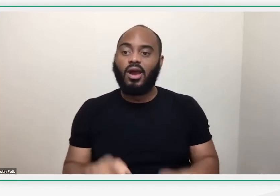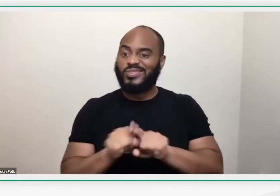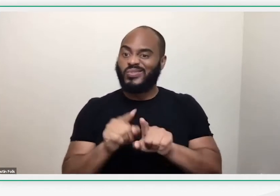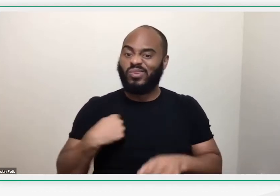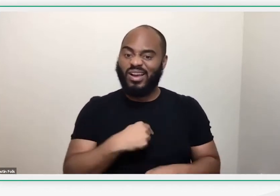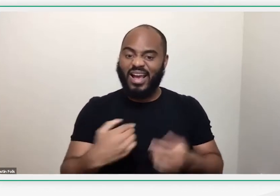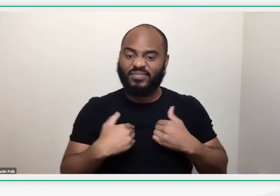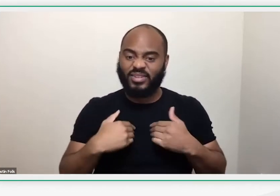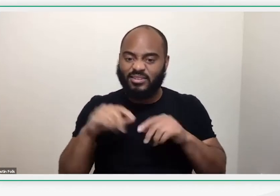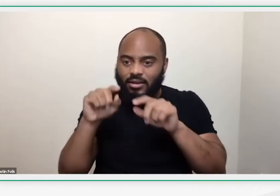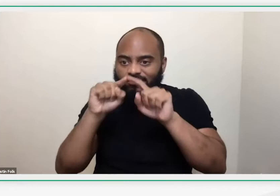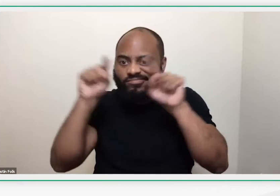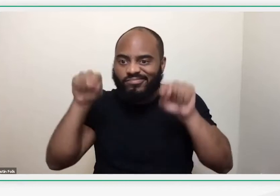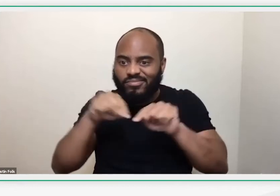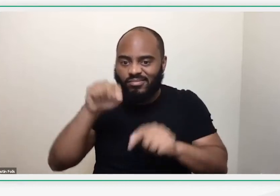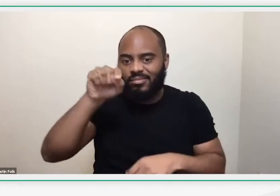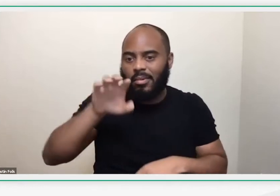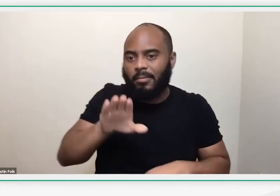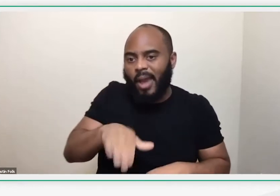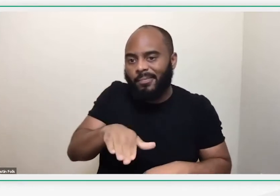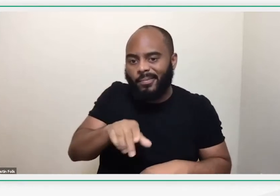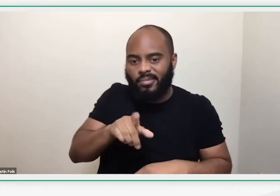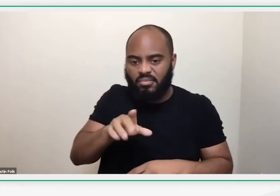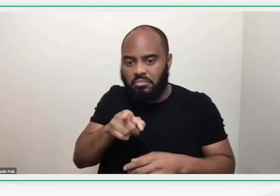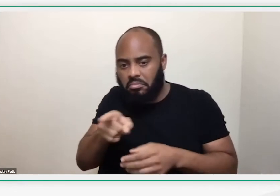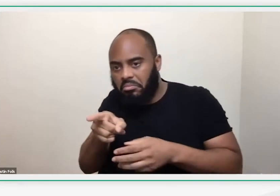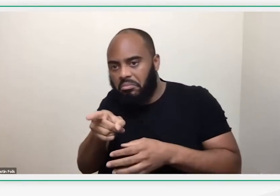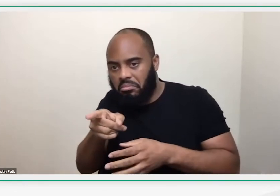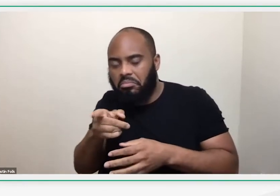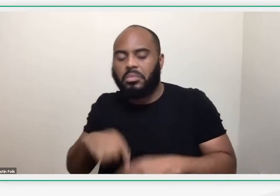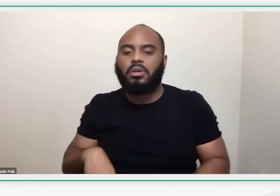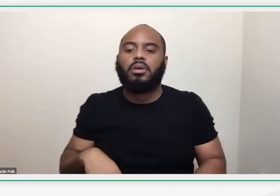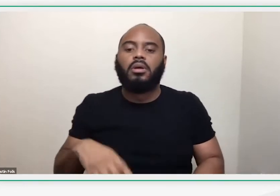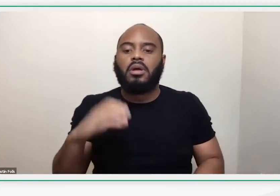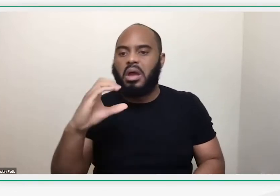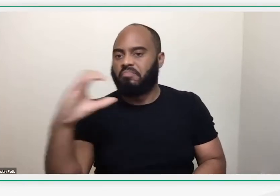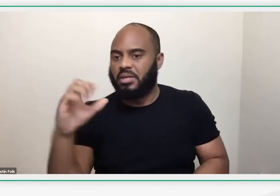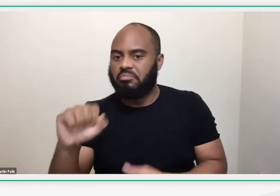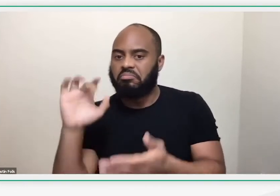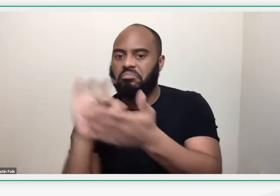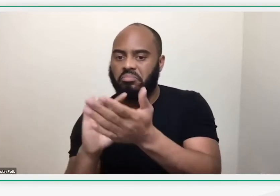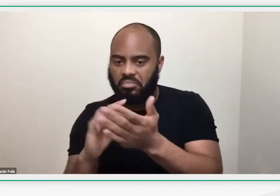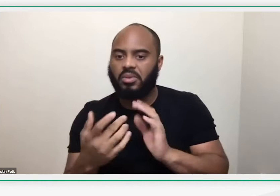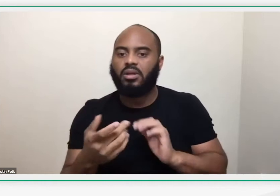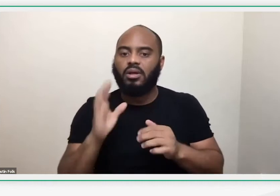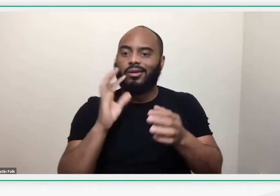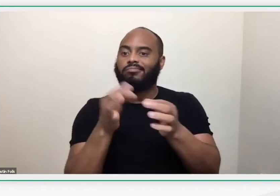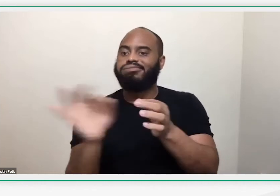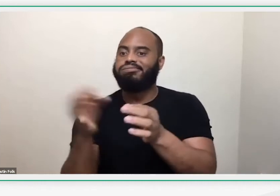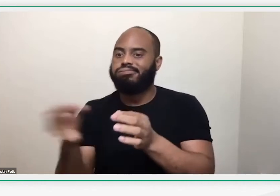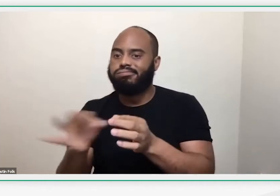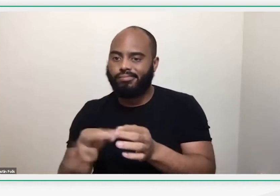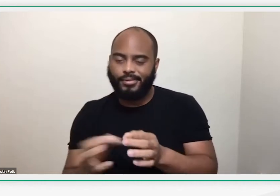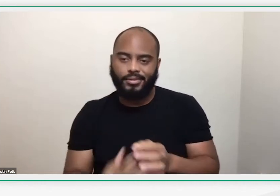like to hear the voice interpreters, check your sound, make sure it's on. We do have voice interpreters. Also, towards the bottom, you'll be able to see a closed